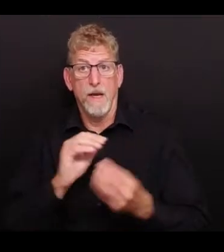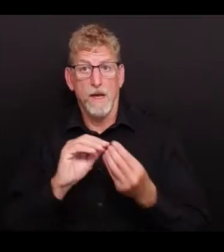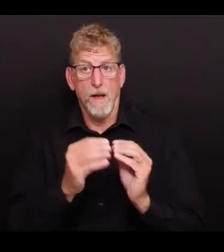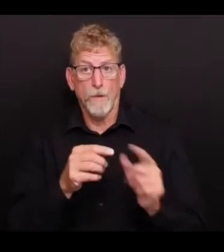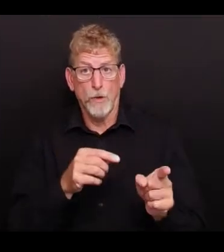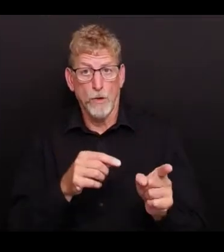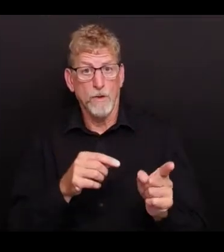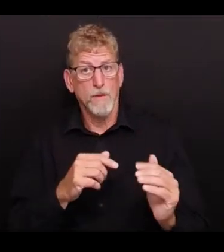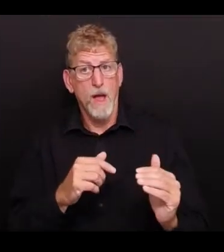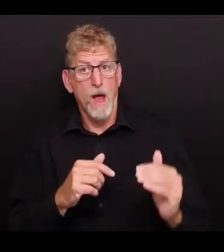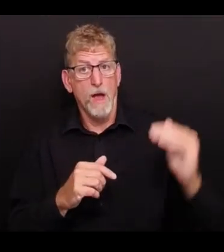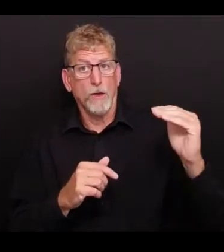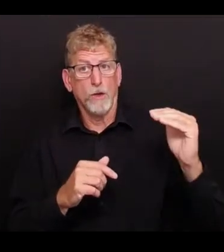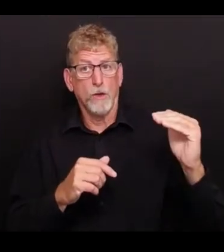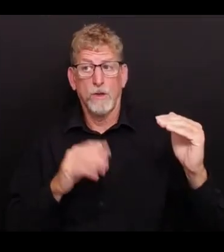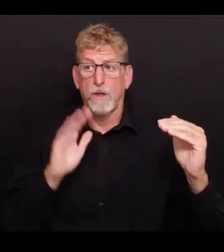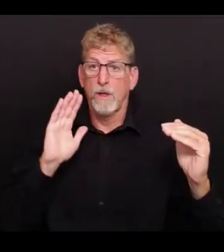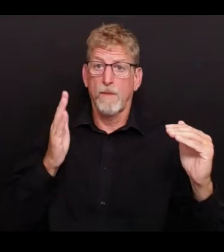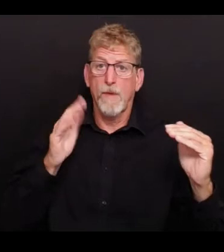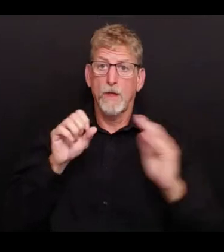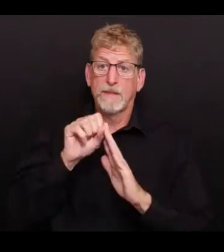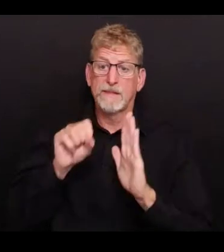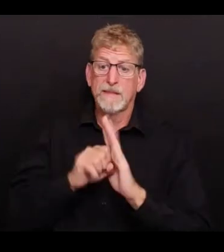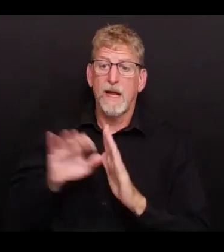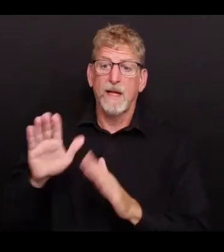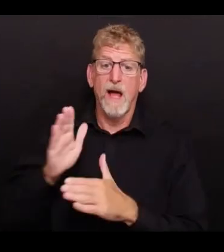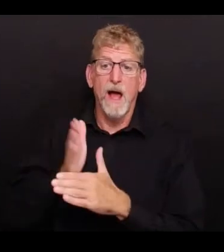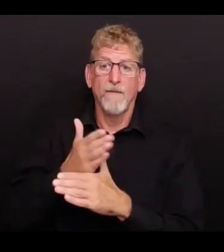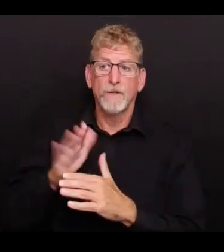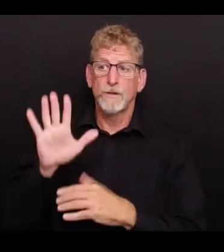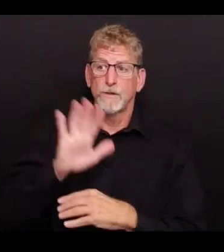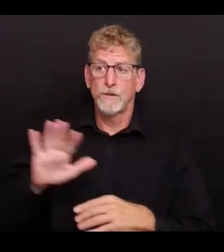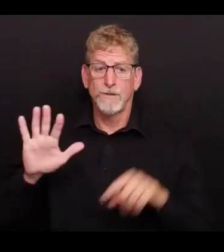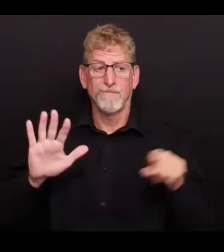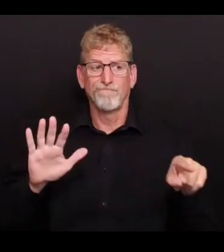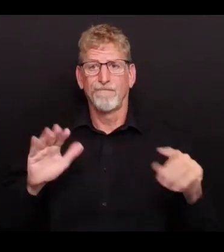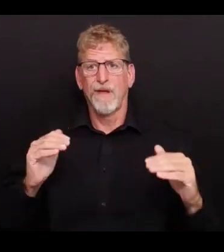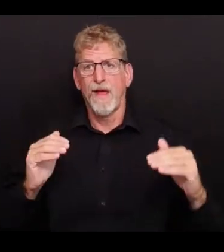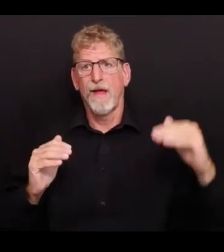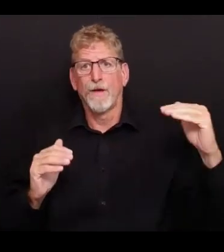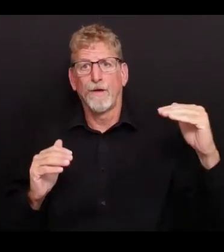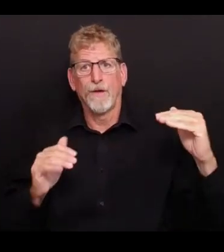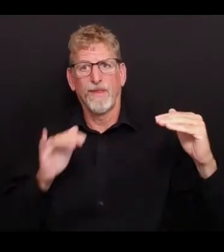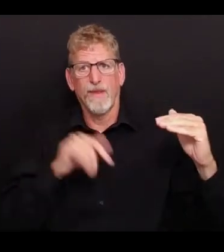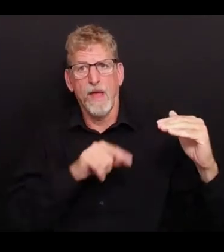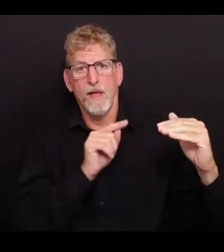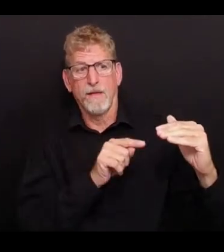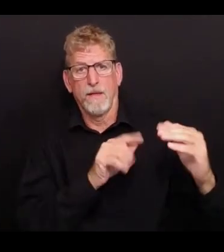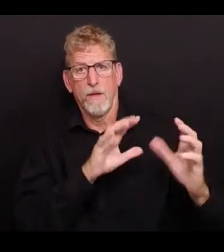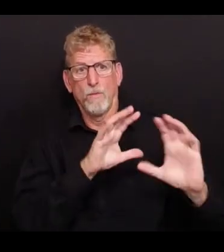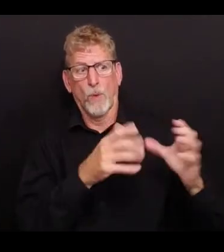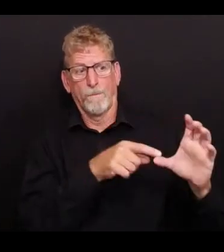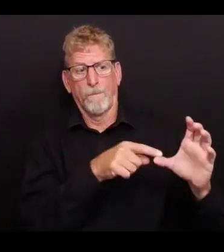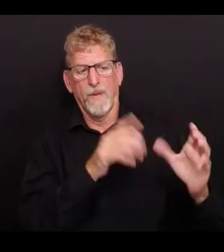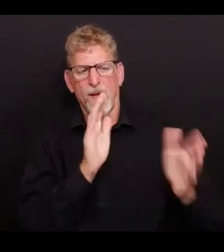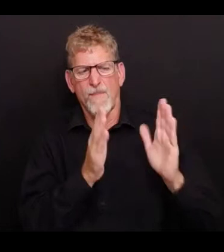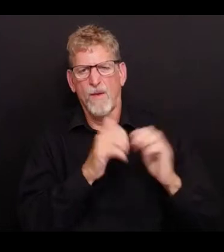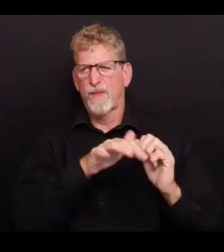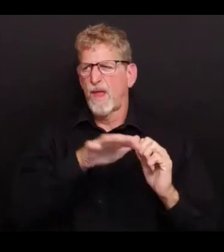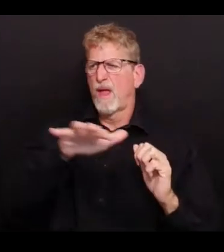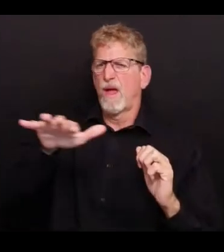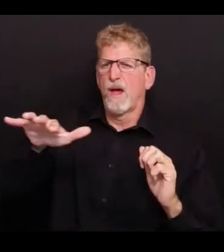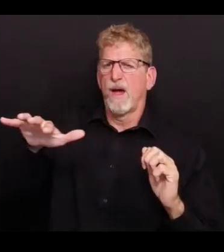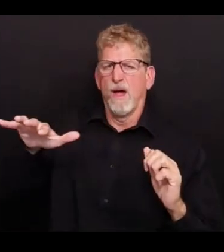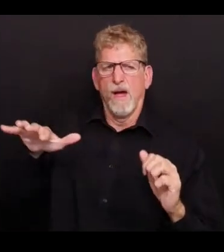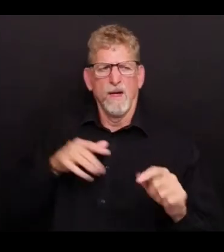of enrollees having at least one dose versus 67.9% statewide. This is the only population we looked at within MHCP